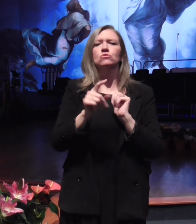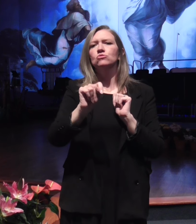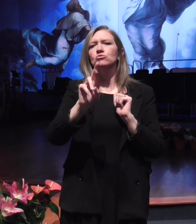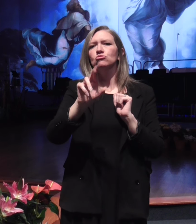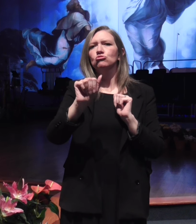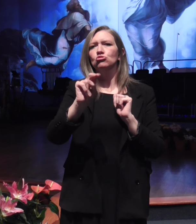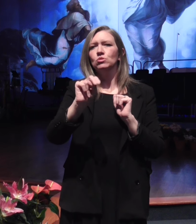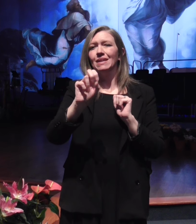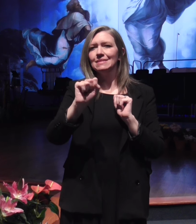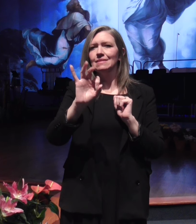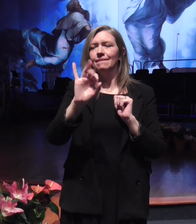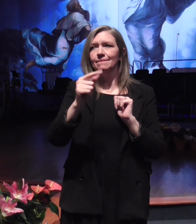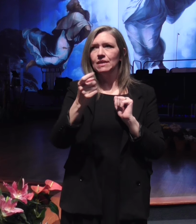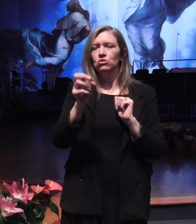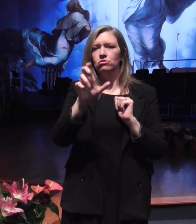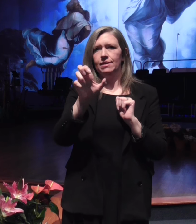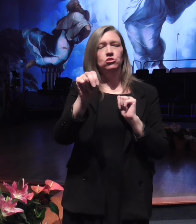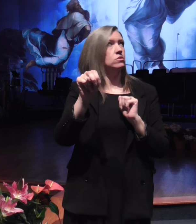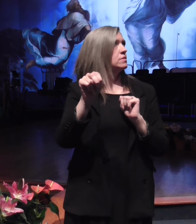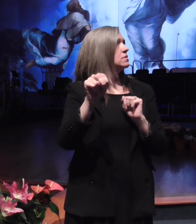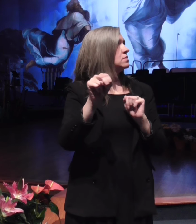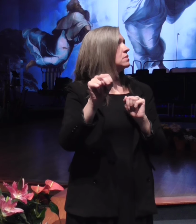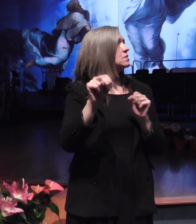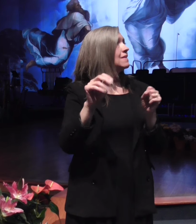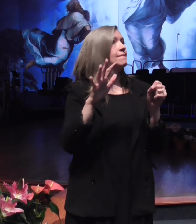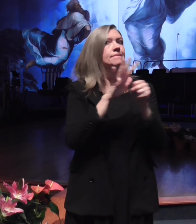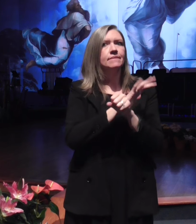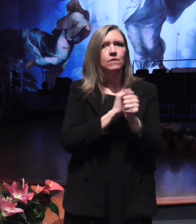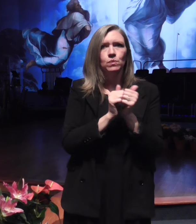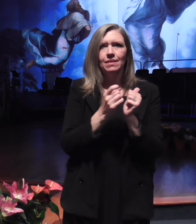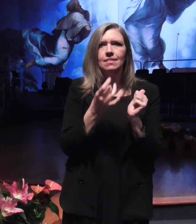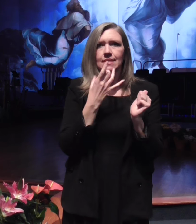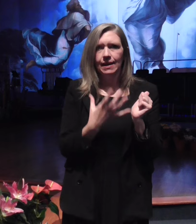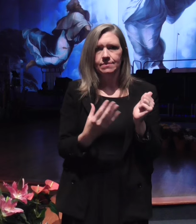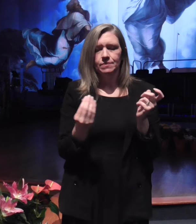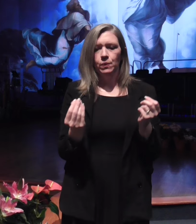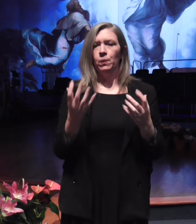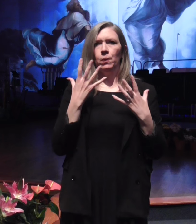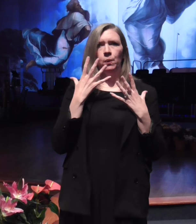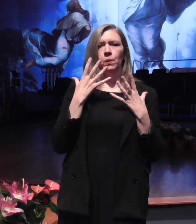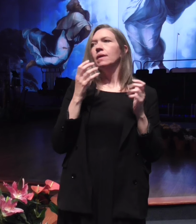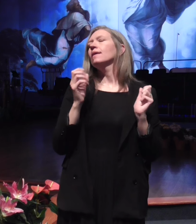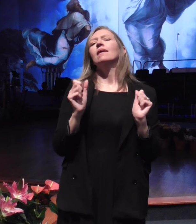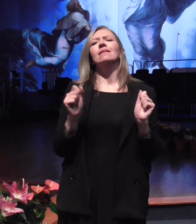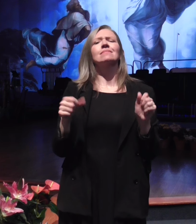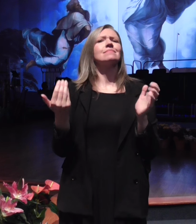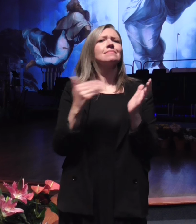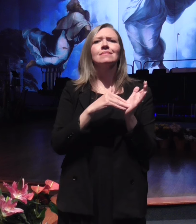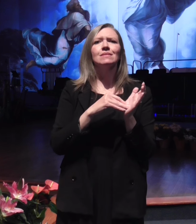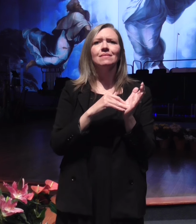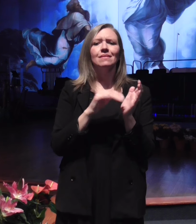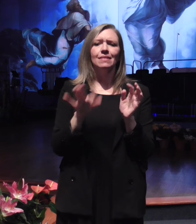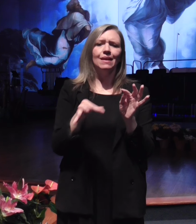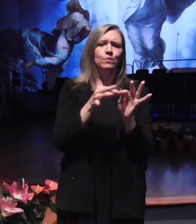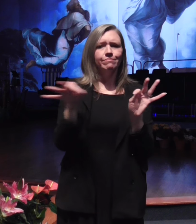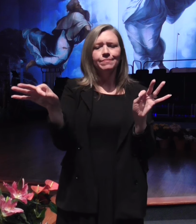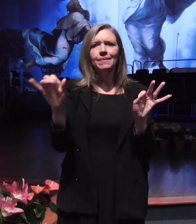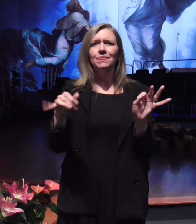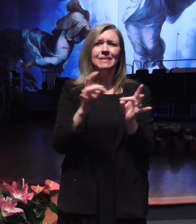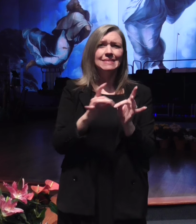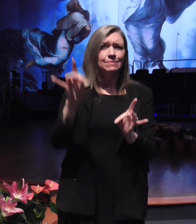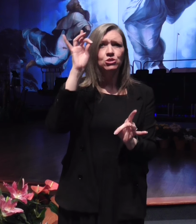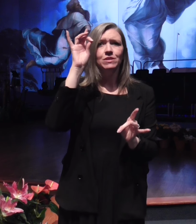transfiguration. He's filled with light, and again we hear the words, the descending of spirit, and